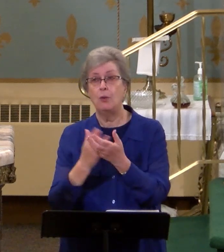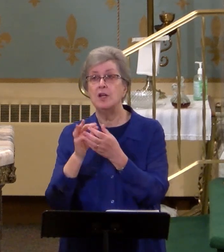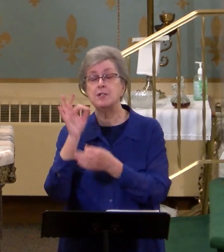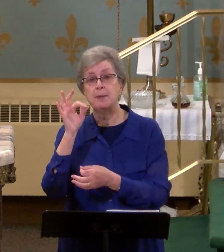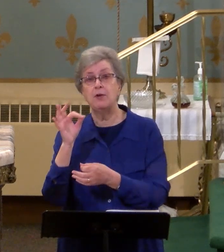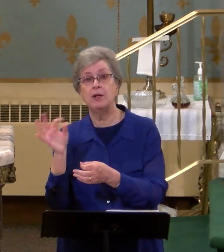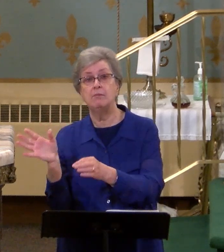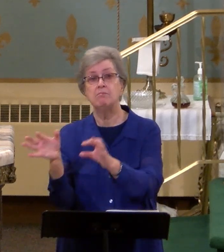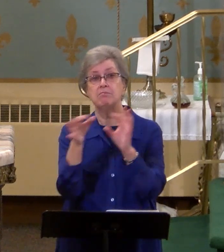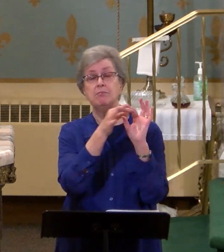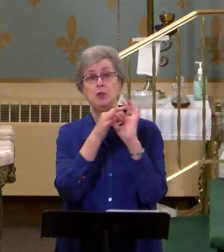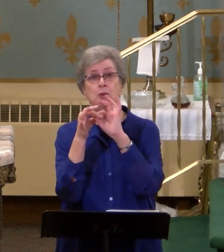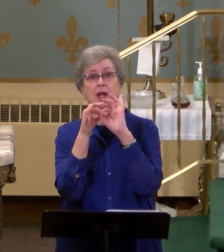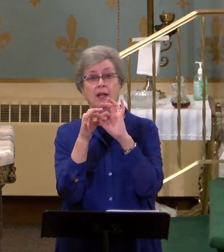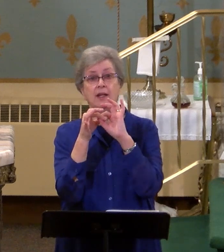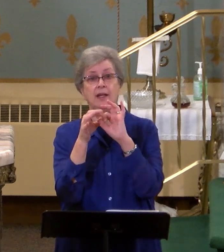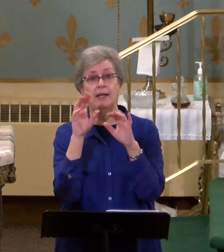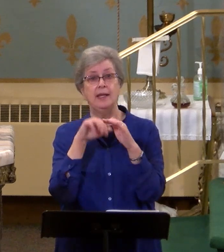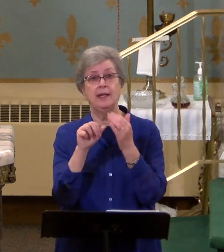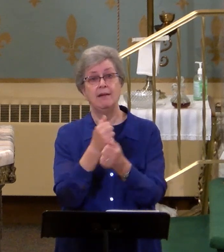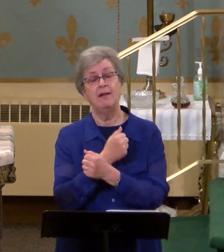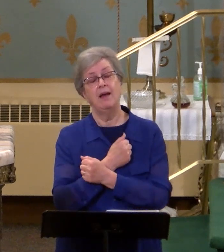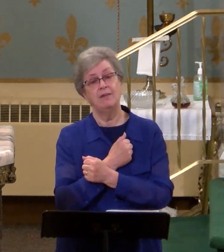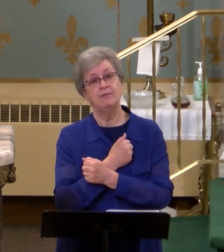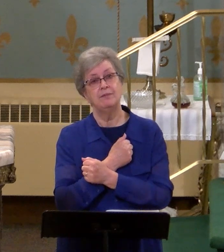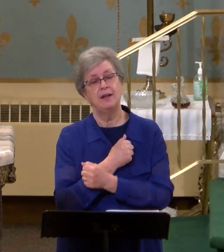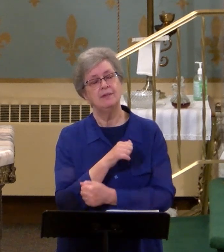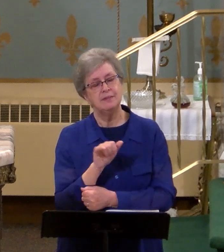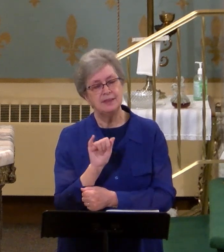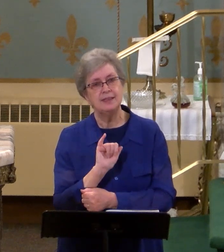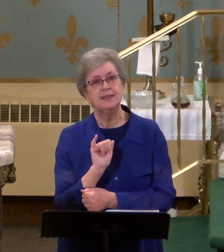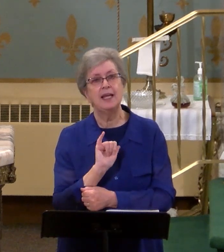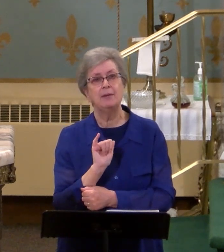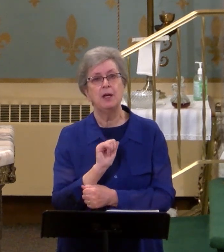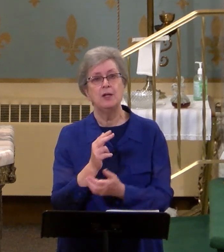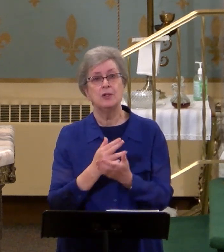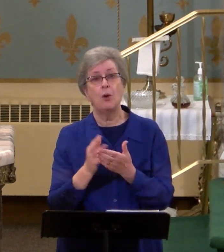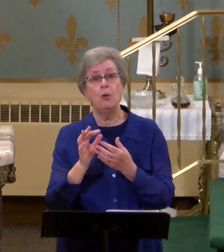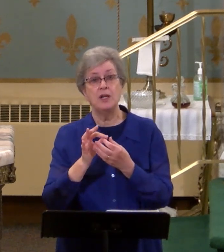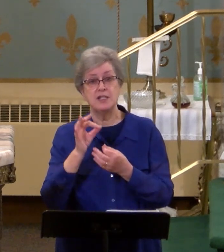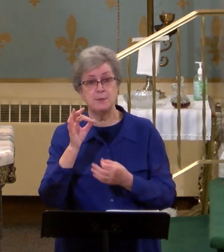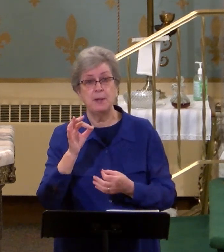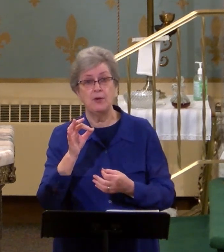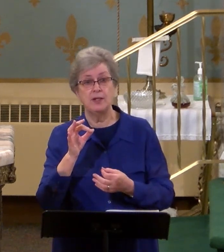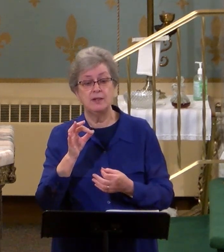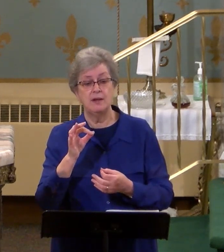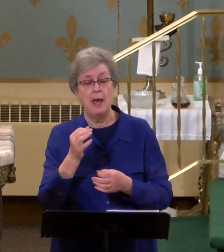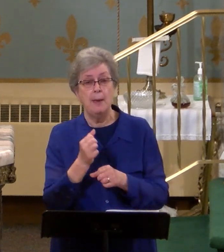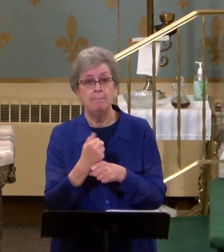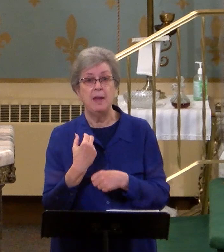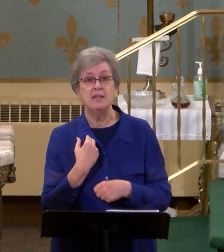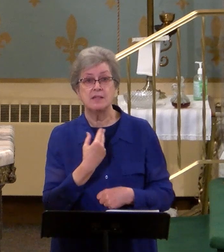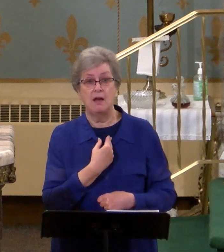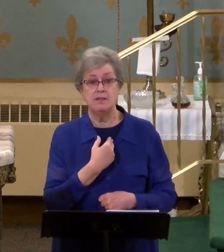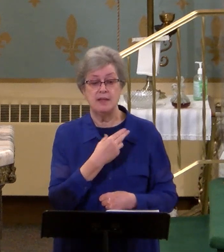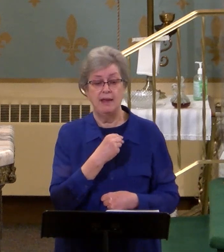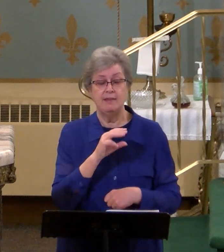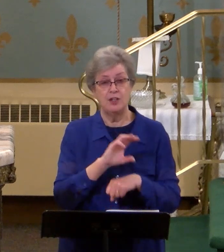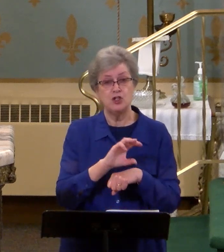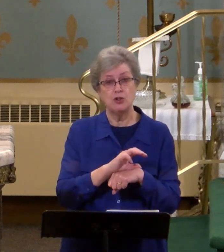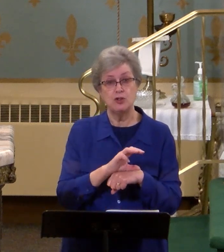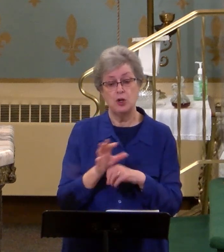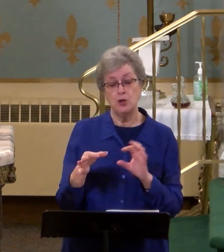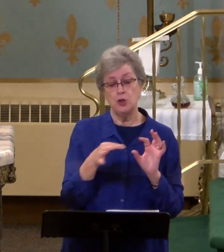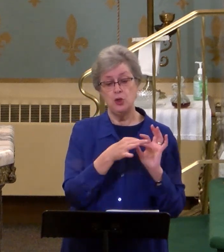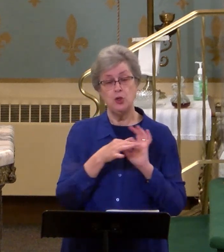one in love. And so the Holy Spirit makes us in the church one in